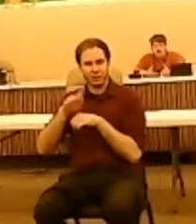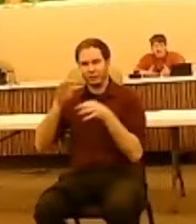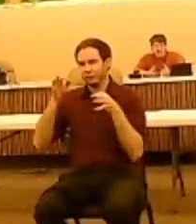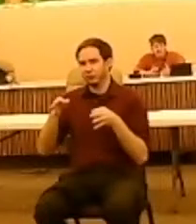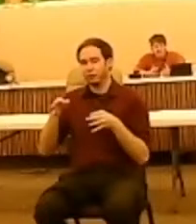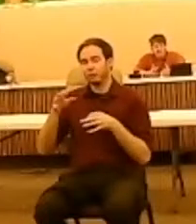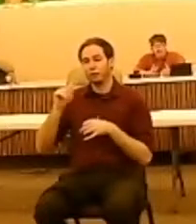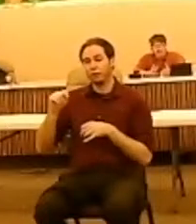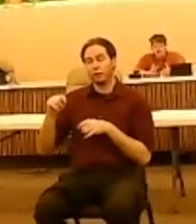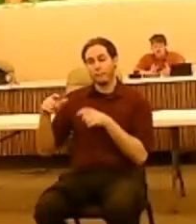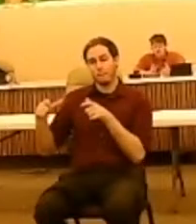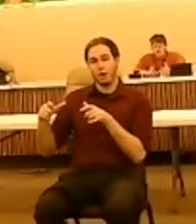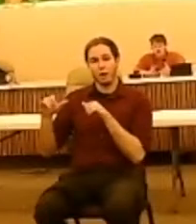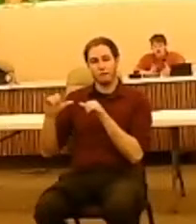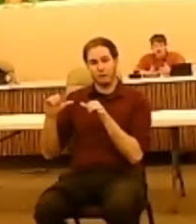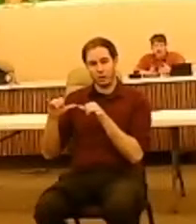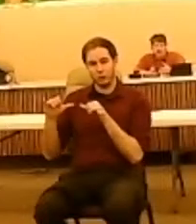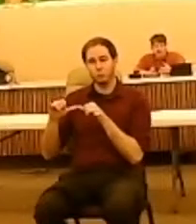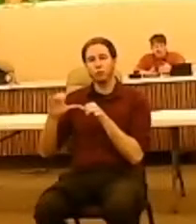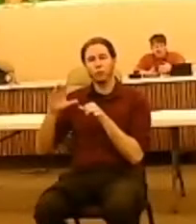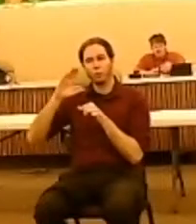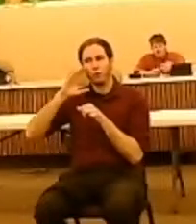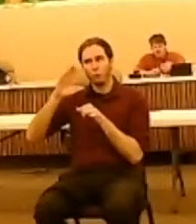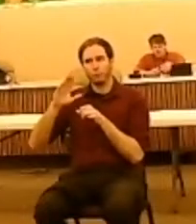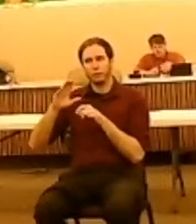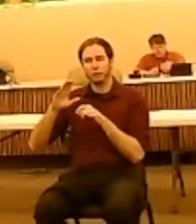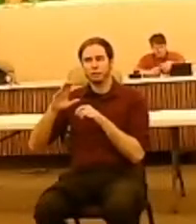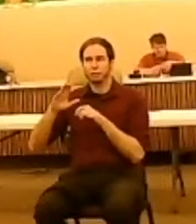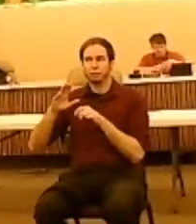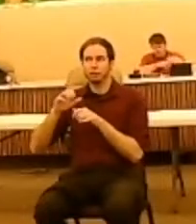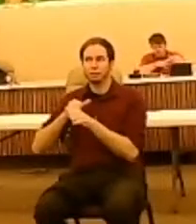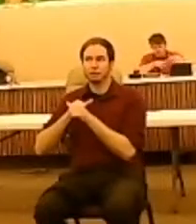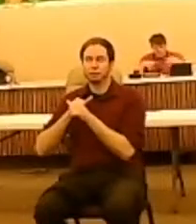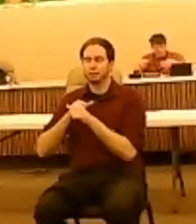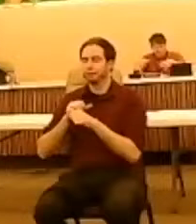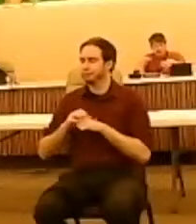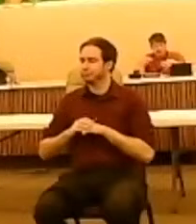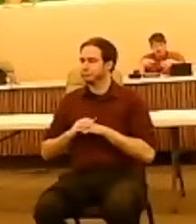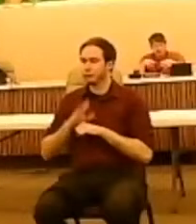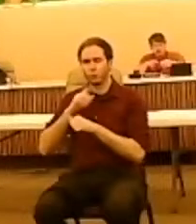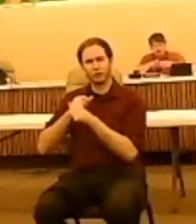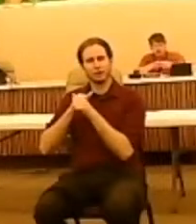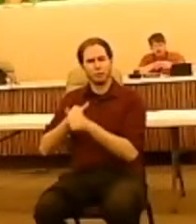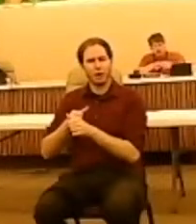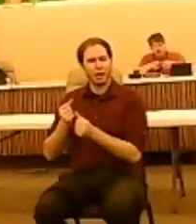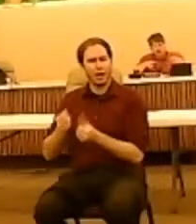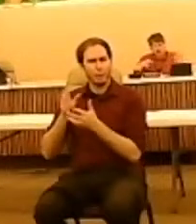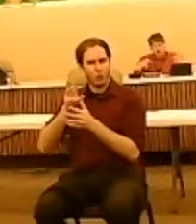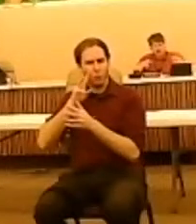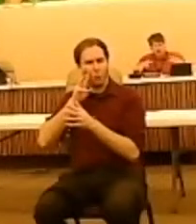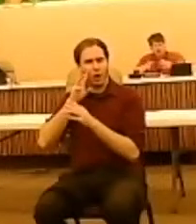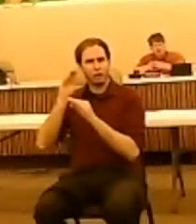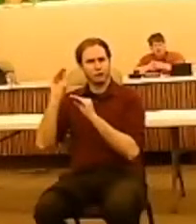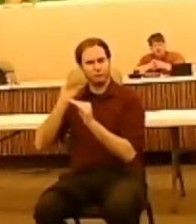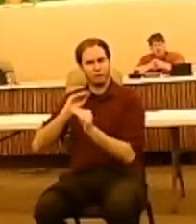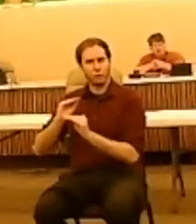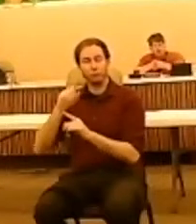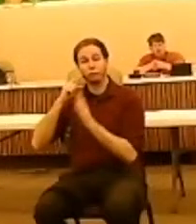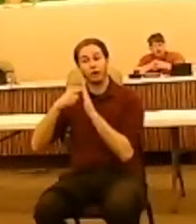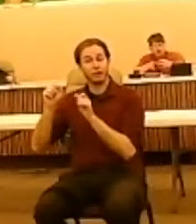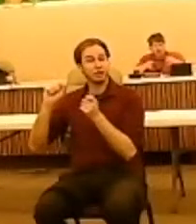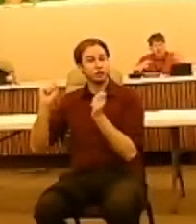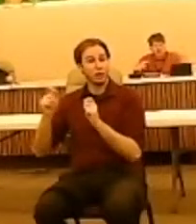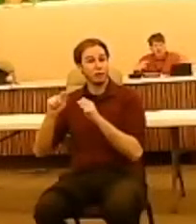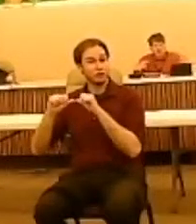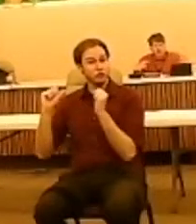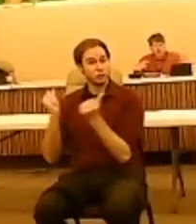of the pond is dictated a lot by how much water's flowing, but they can change the shape. So for instance, they might be